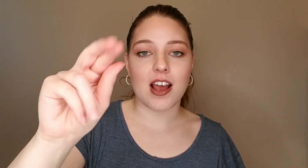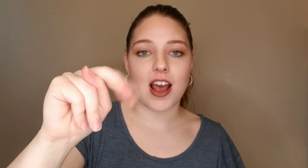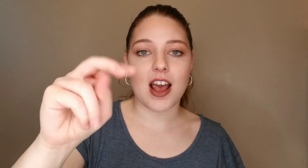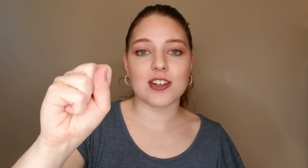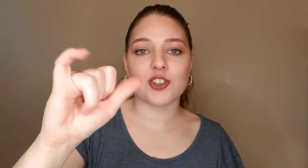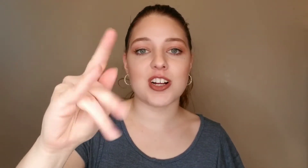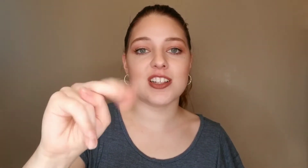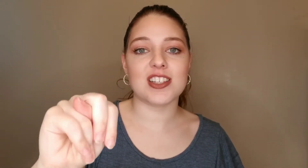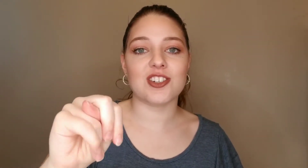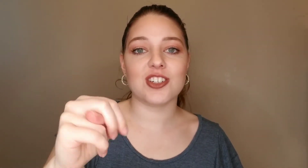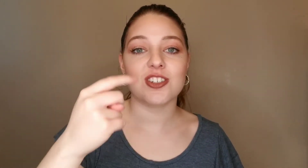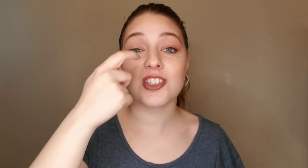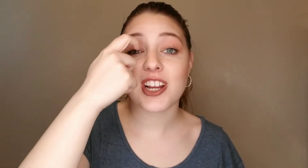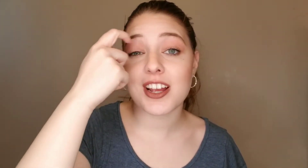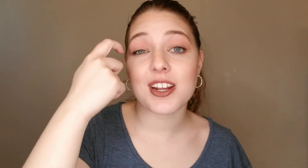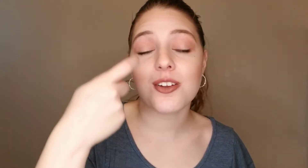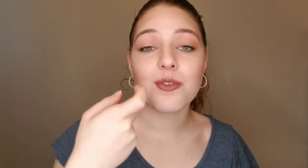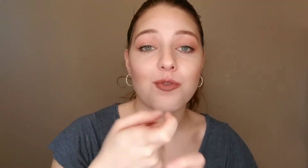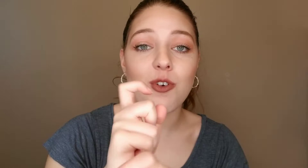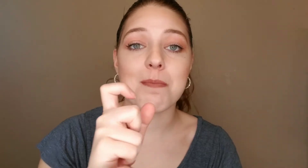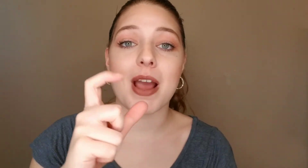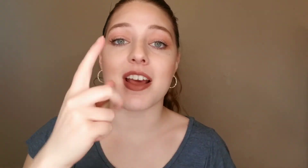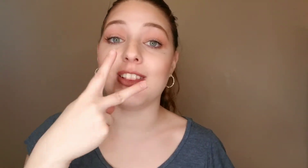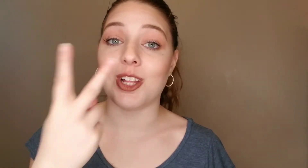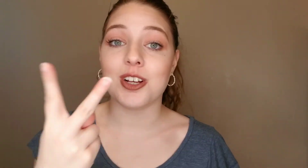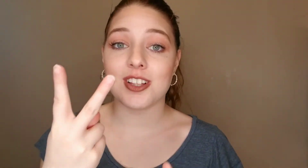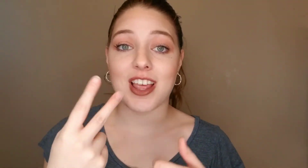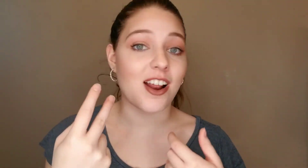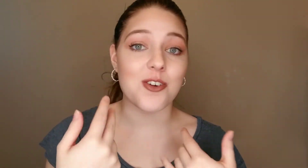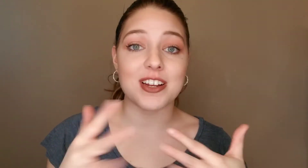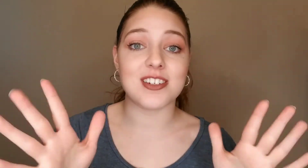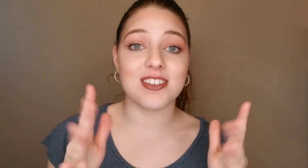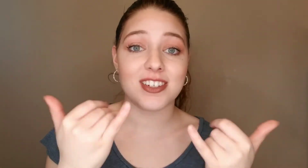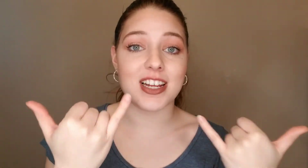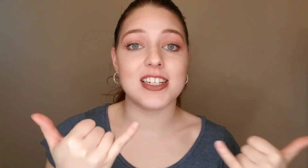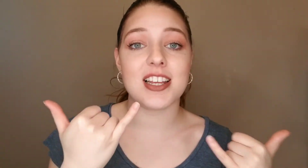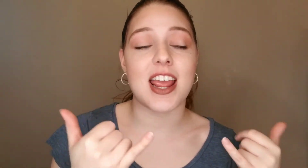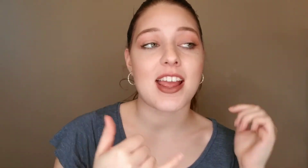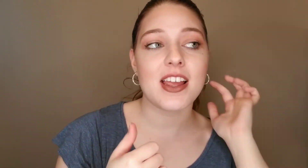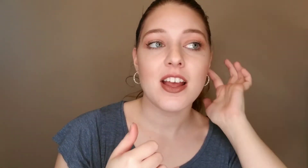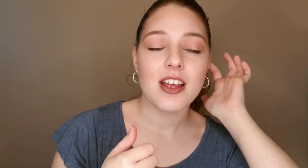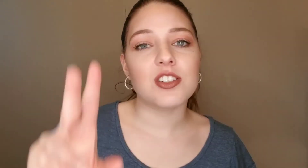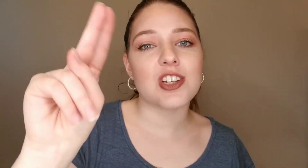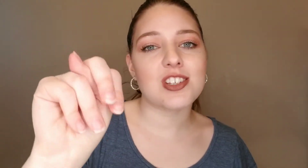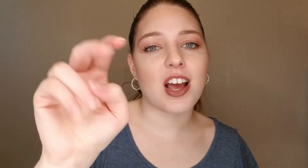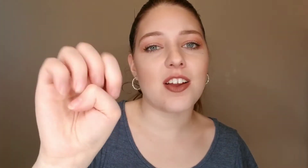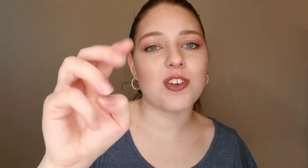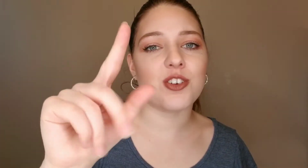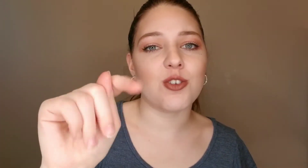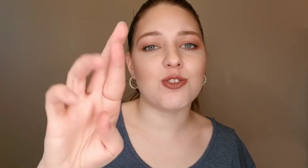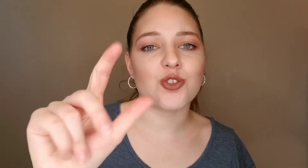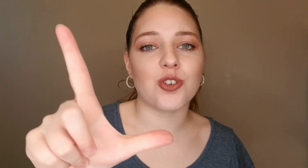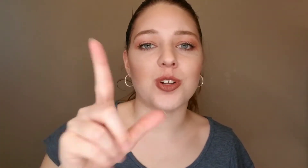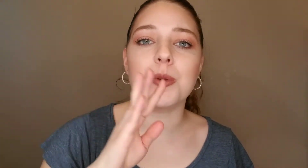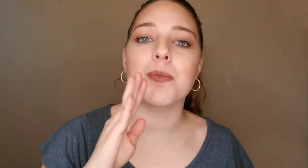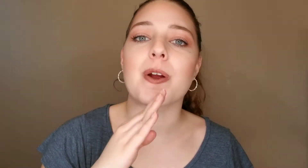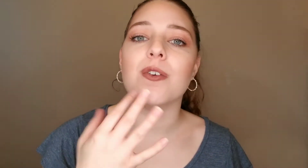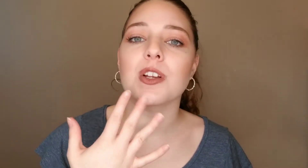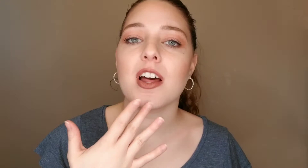a transition shade from my look that I already did today. It's just kind of a neutral brown